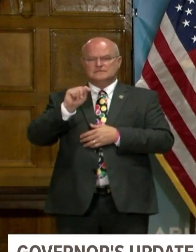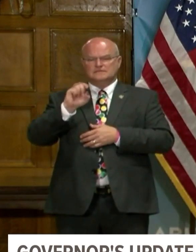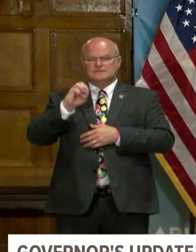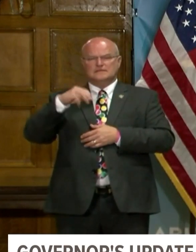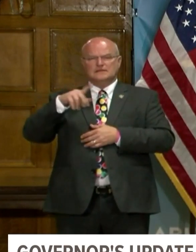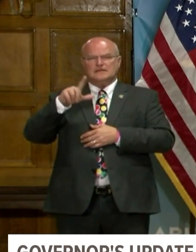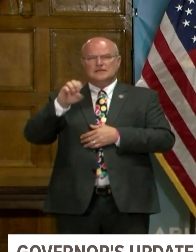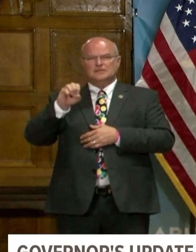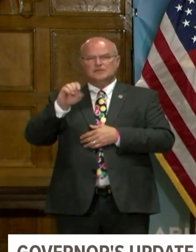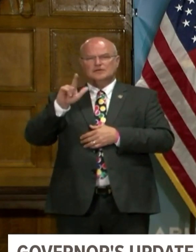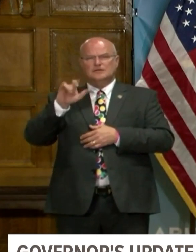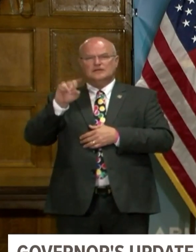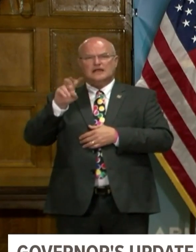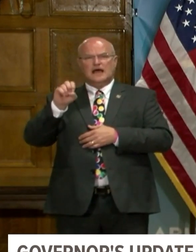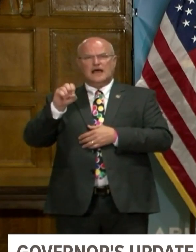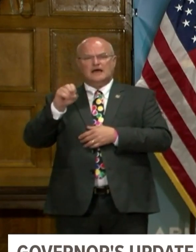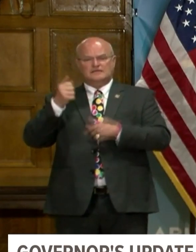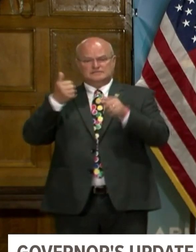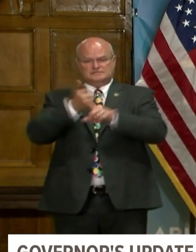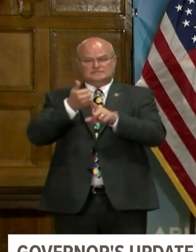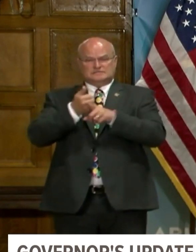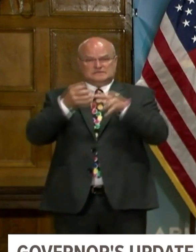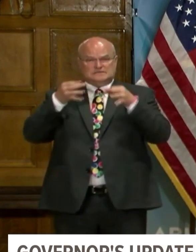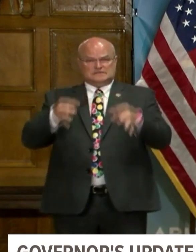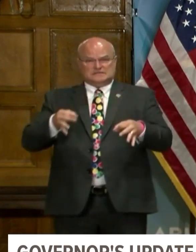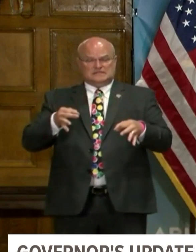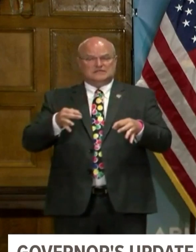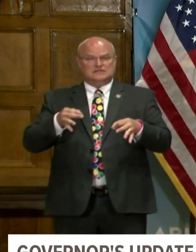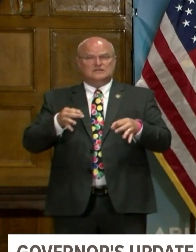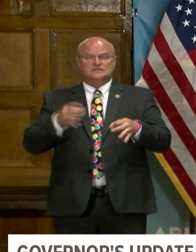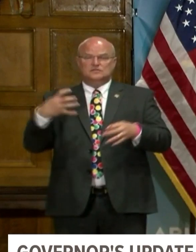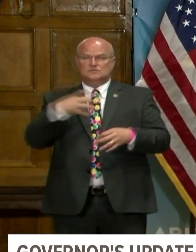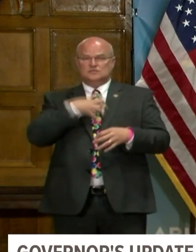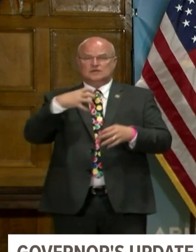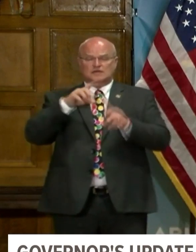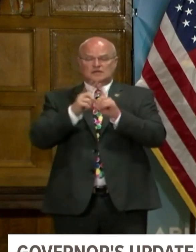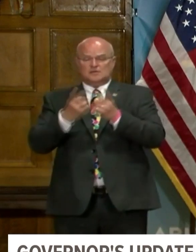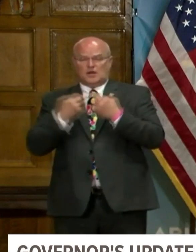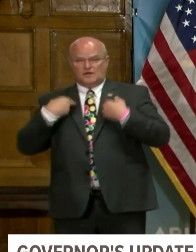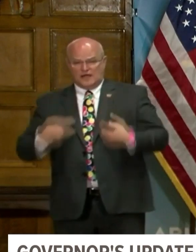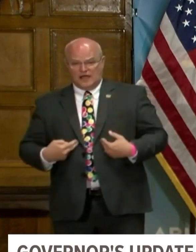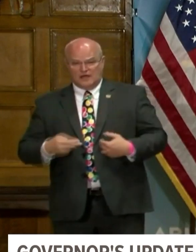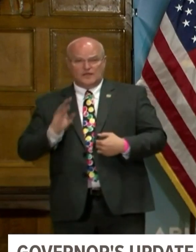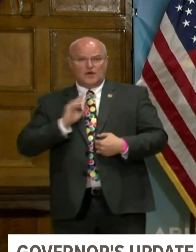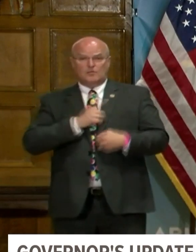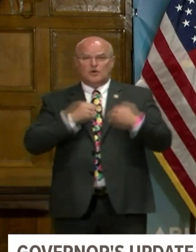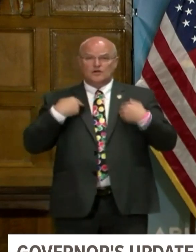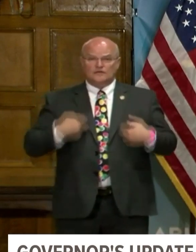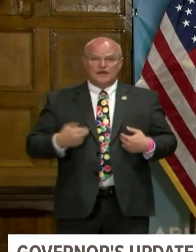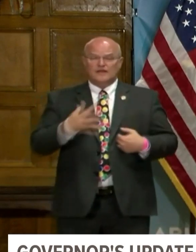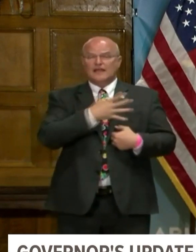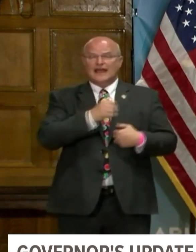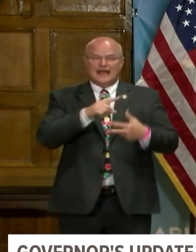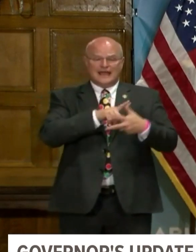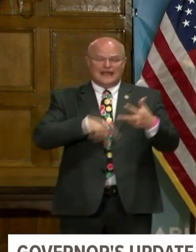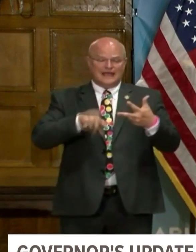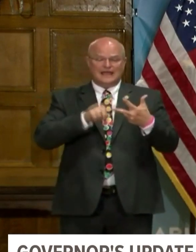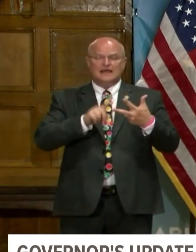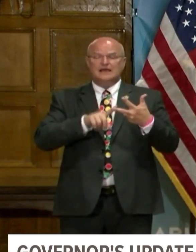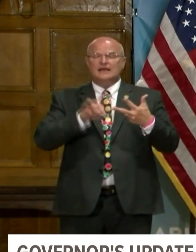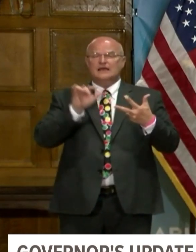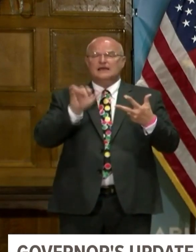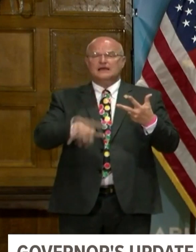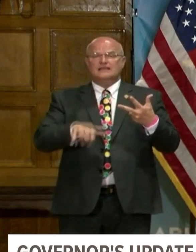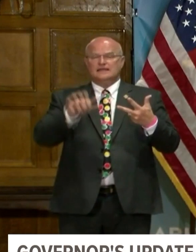the opportunity to appeal the decision both to the Department of Health, to the Board of Health, and to